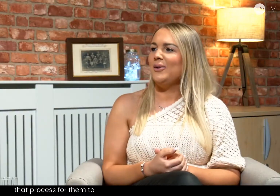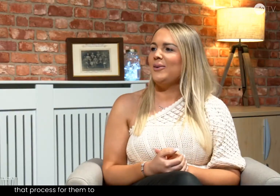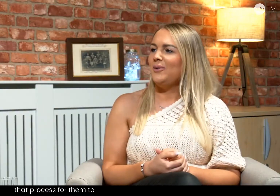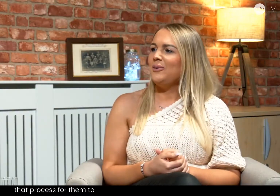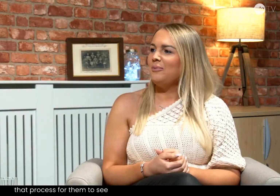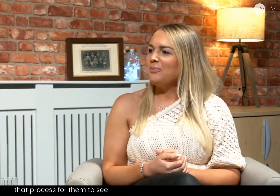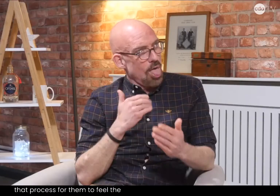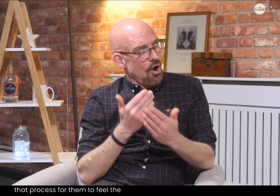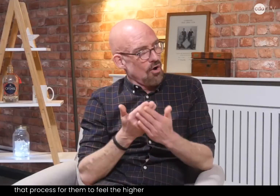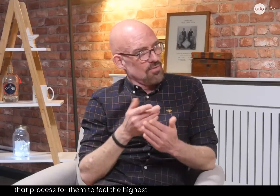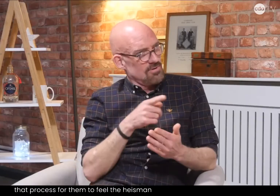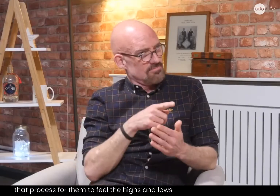me.